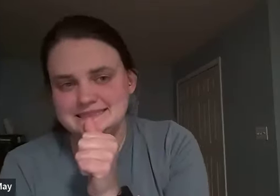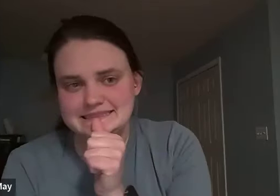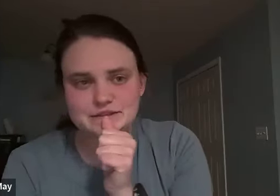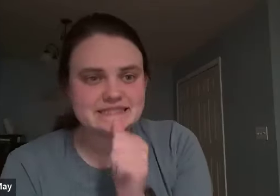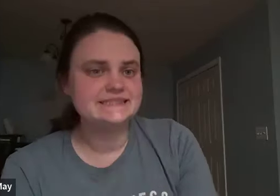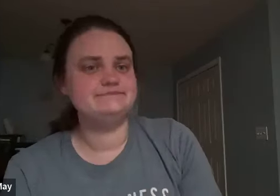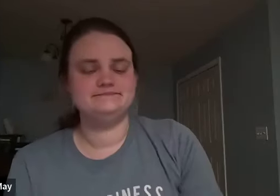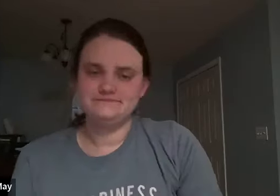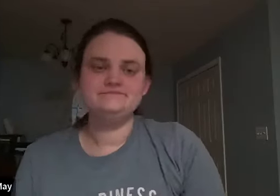Secret.